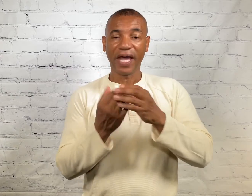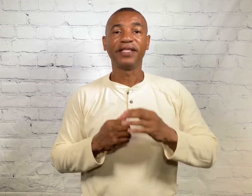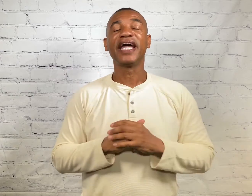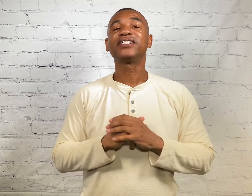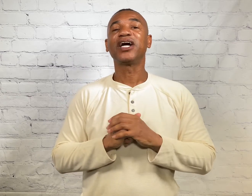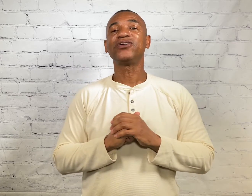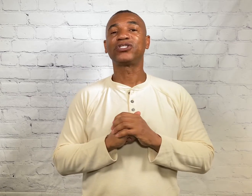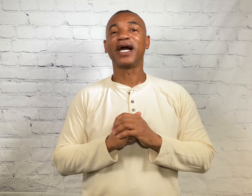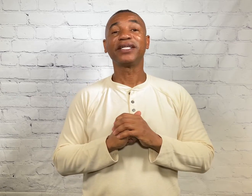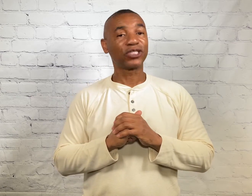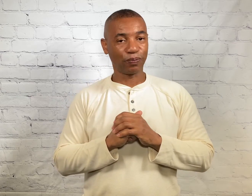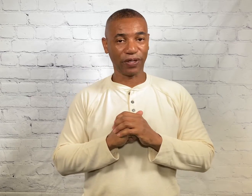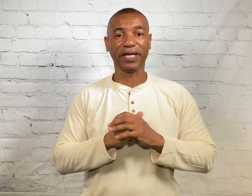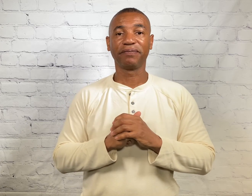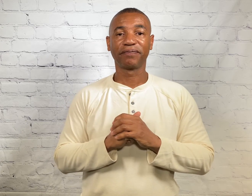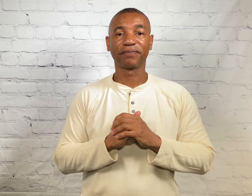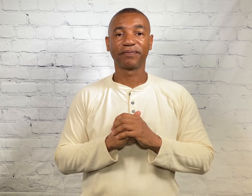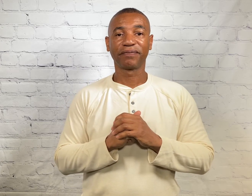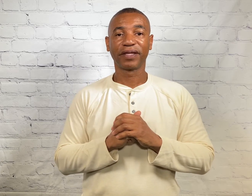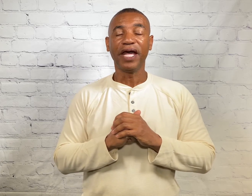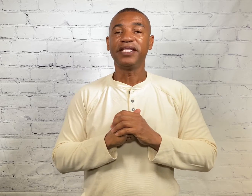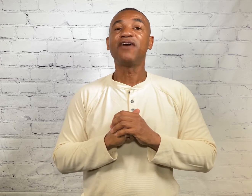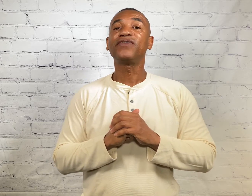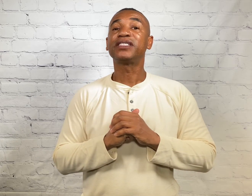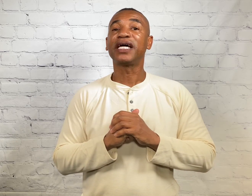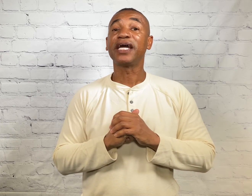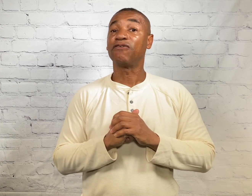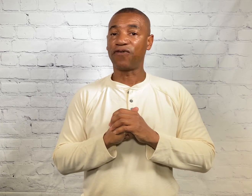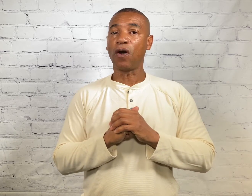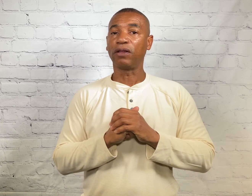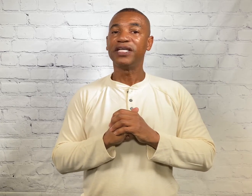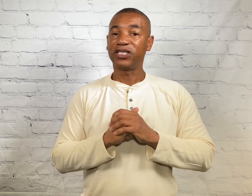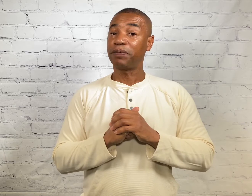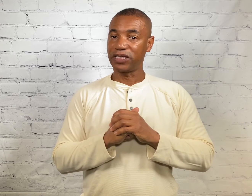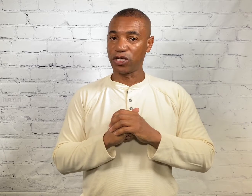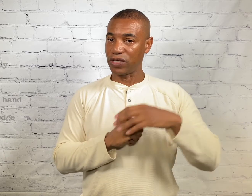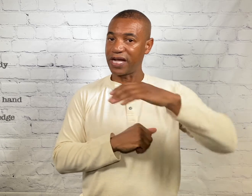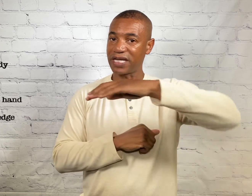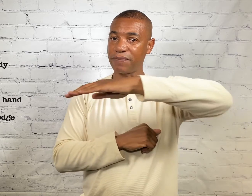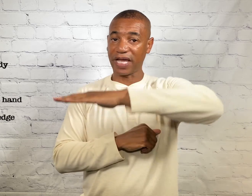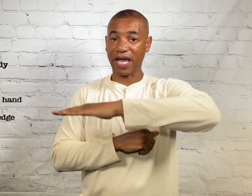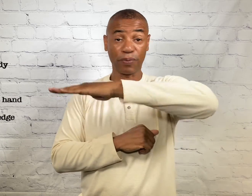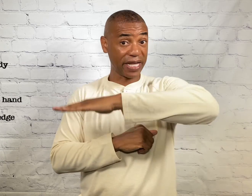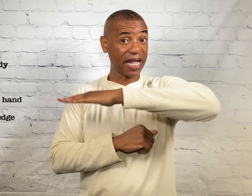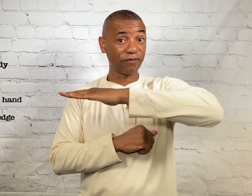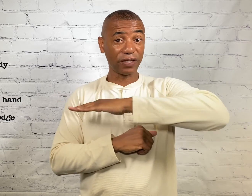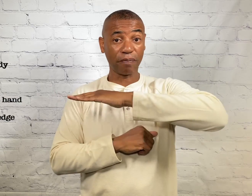That is how you sign spring. Now for the sign fall, simply take your non-dominant hand, bring that out in front of the